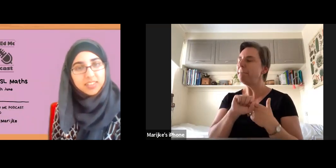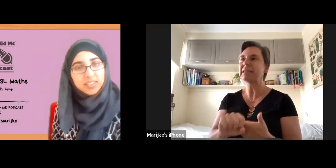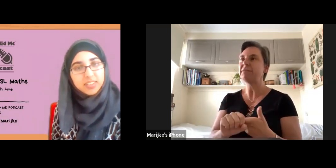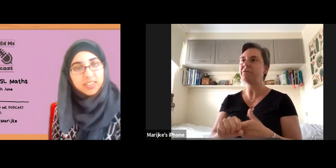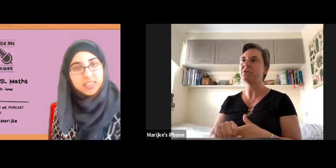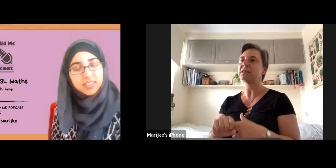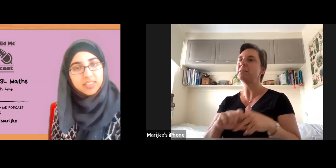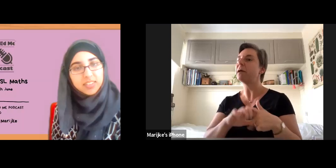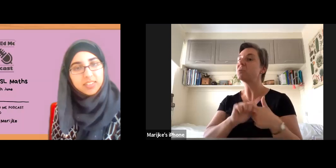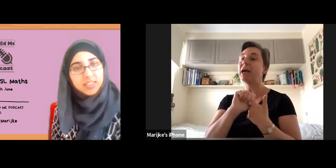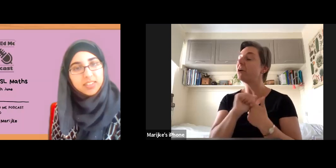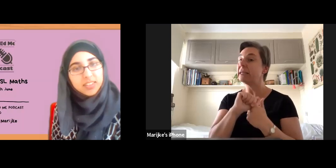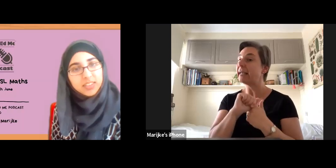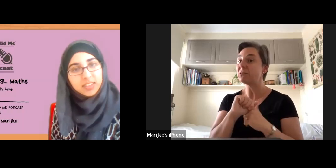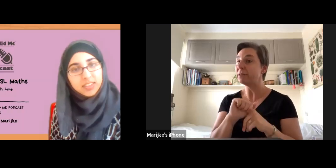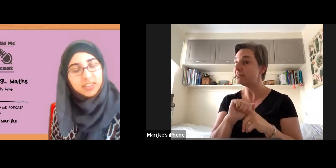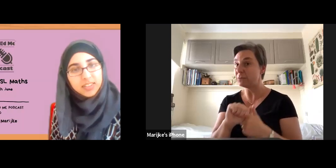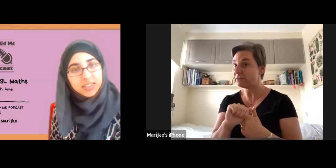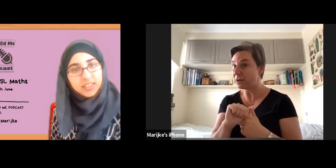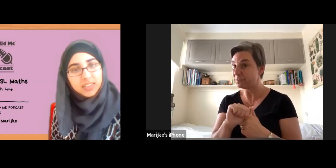massive difference is in Belgium, you haven't got the accountability we've got.